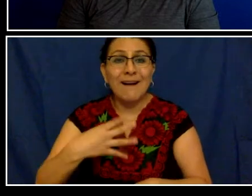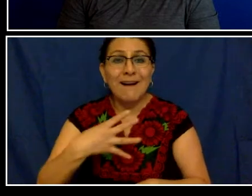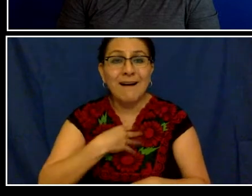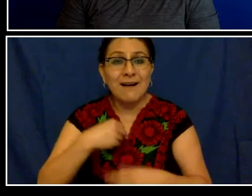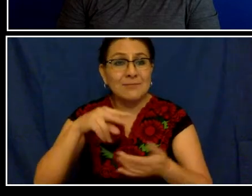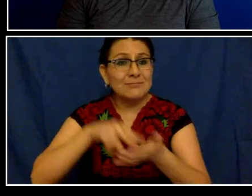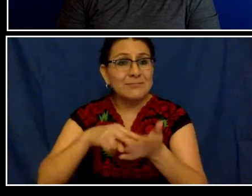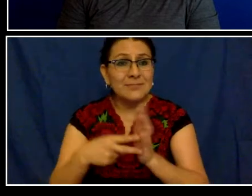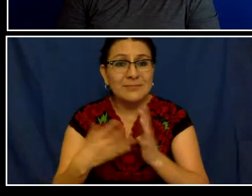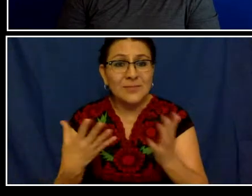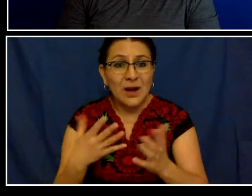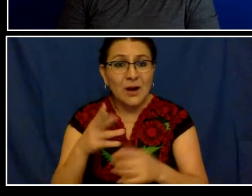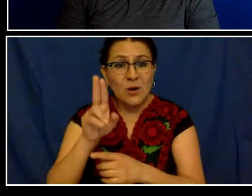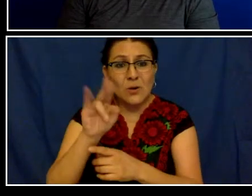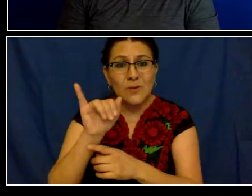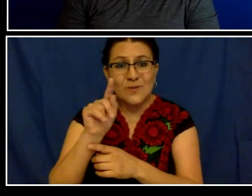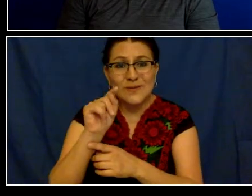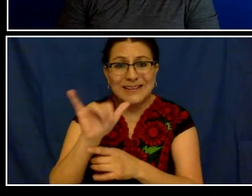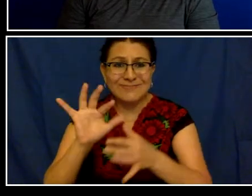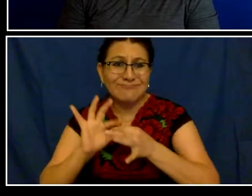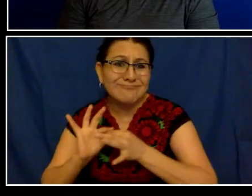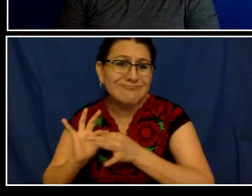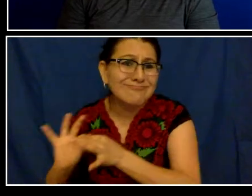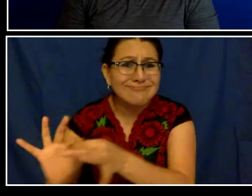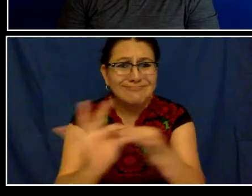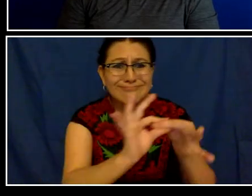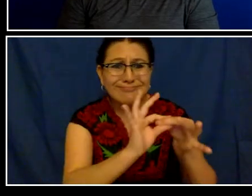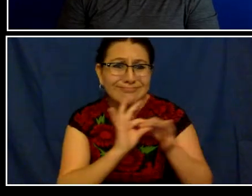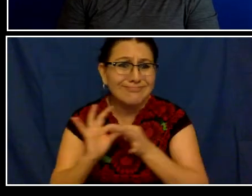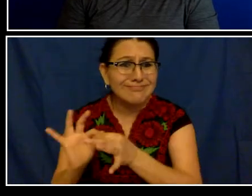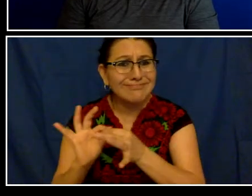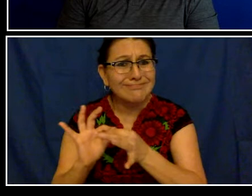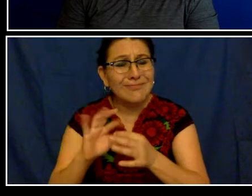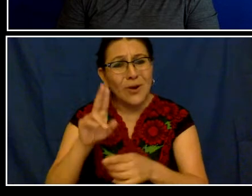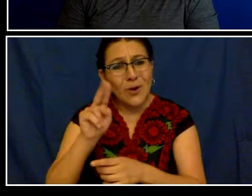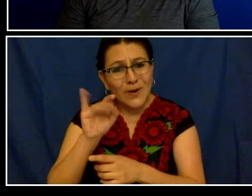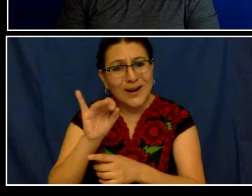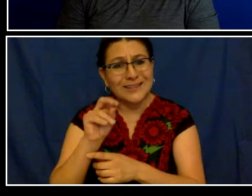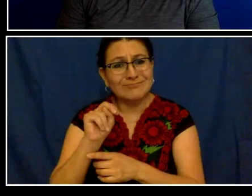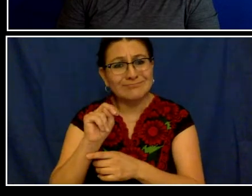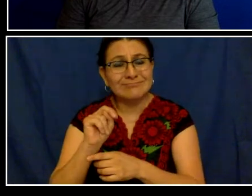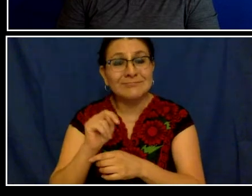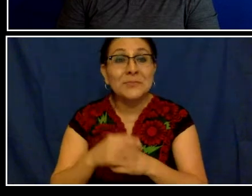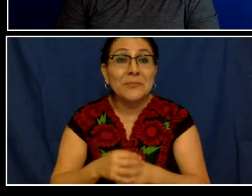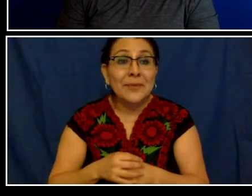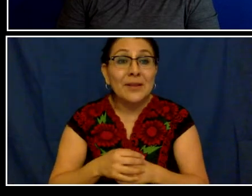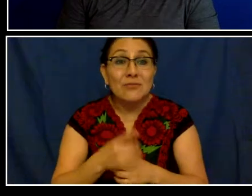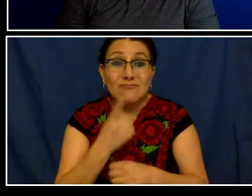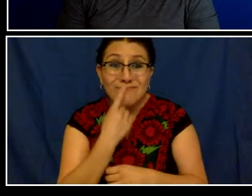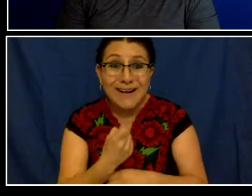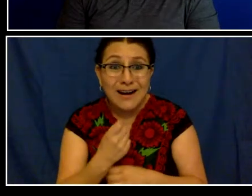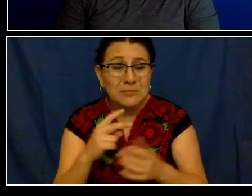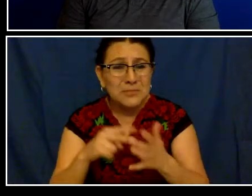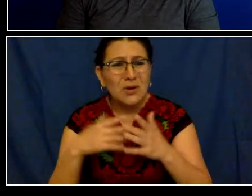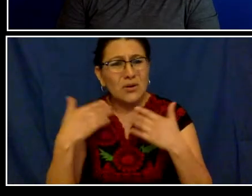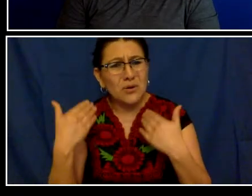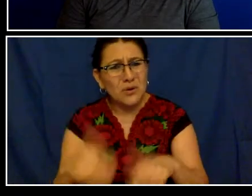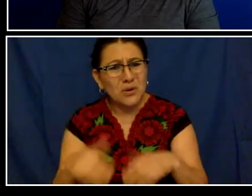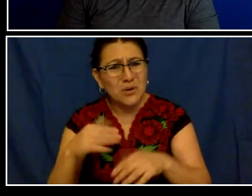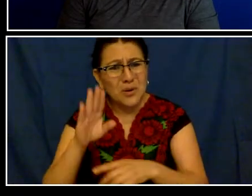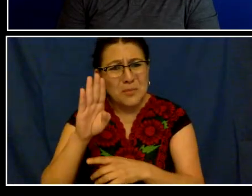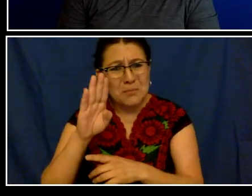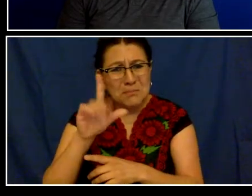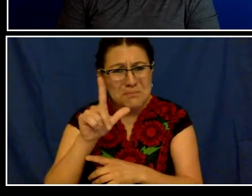home, hope. I'm sorry, hope. The white indicates unity, the sense of community, the unity we feel. So we're a